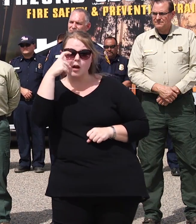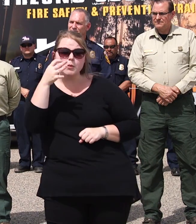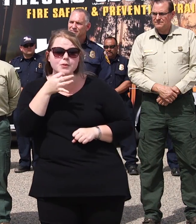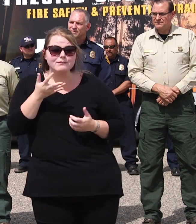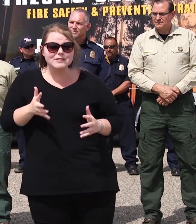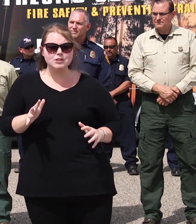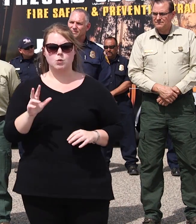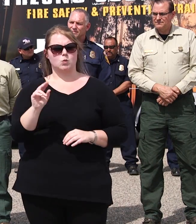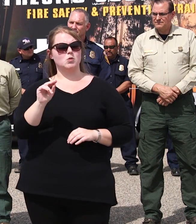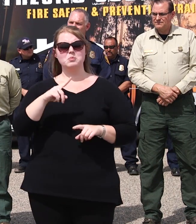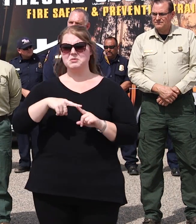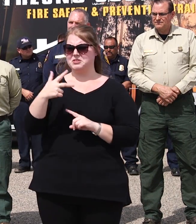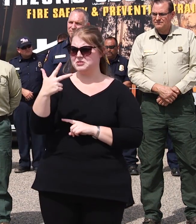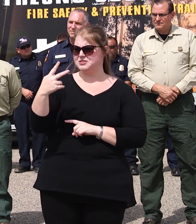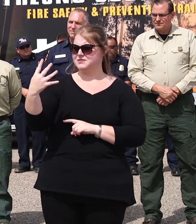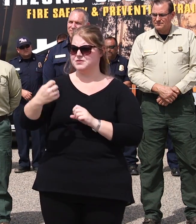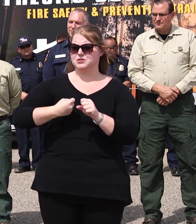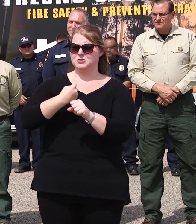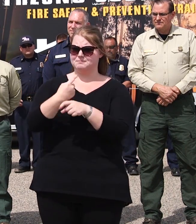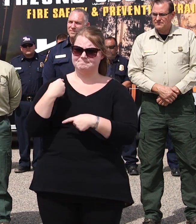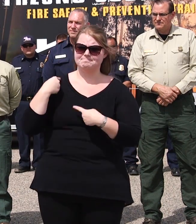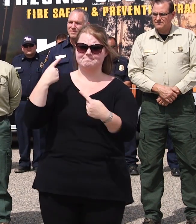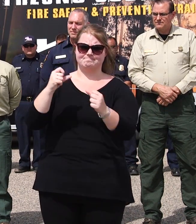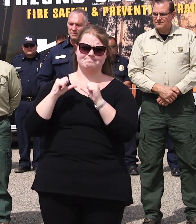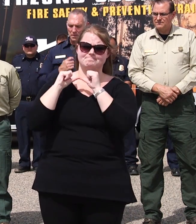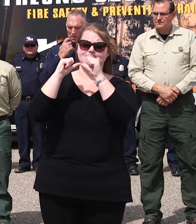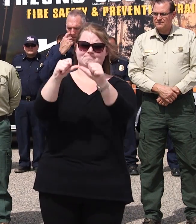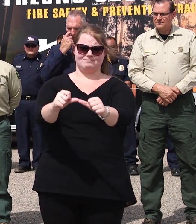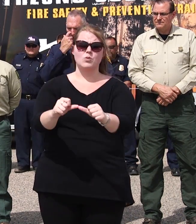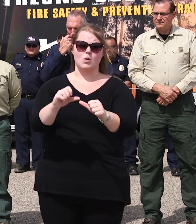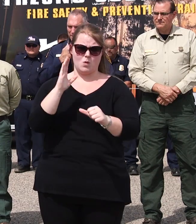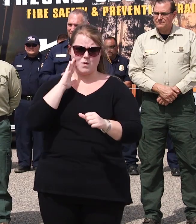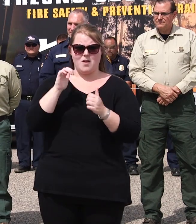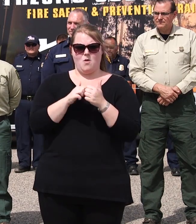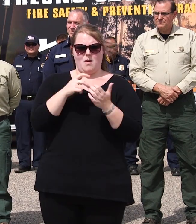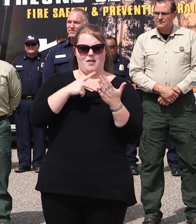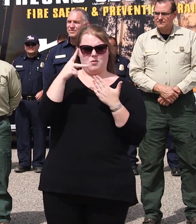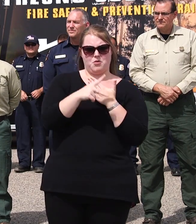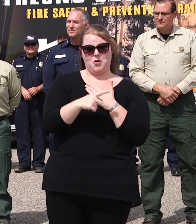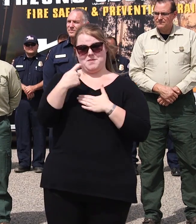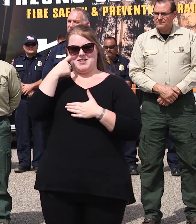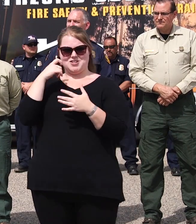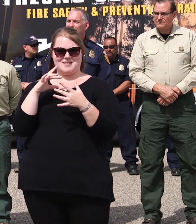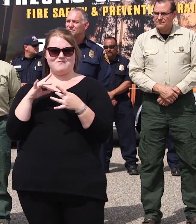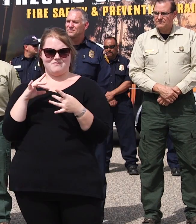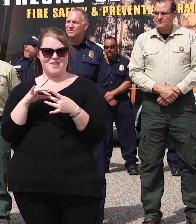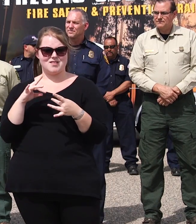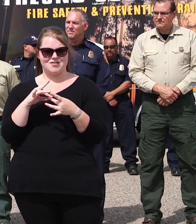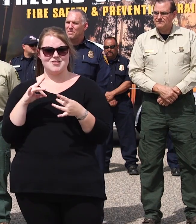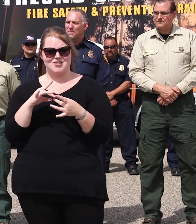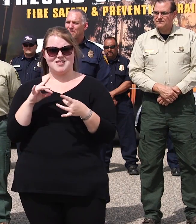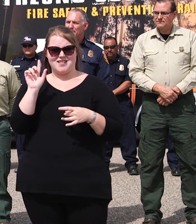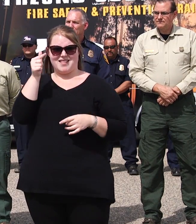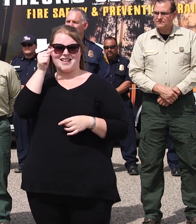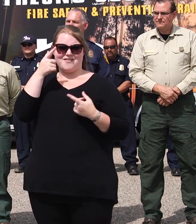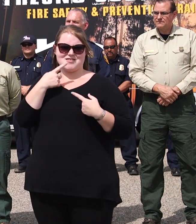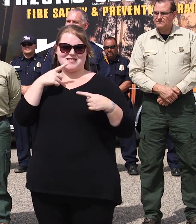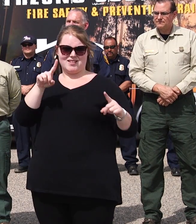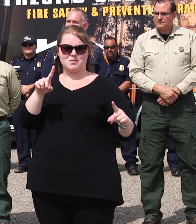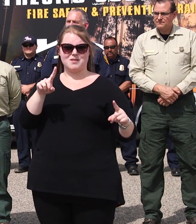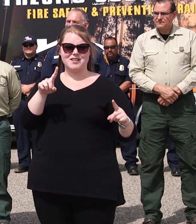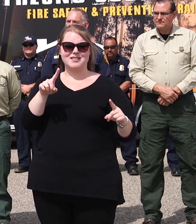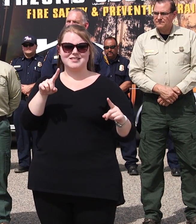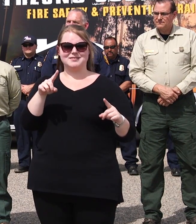come, but for the last 3 or 4 years. And that work will continue with programs like was just described in the governor's announcement